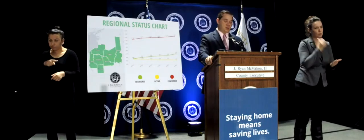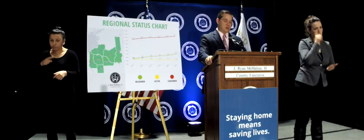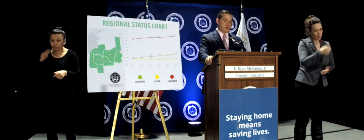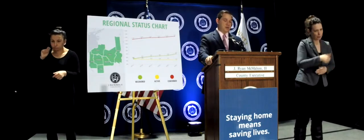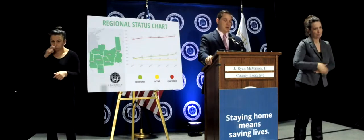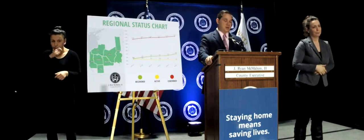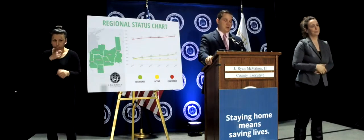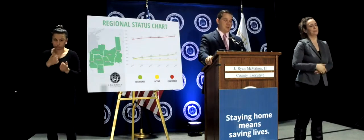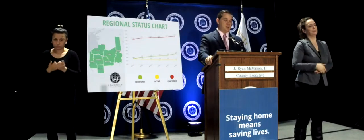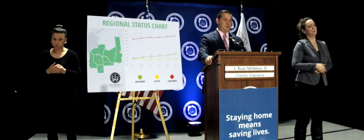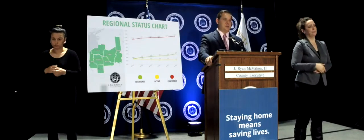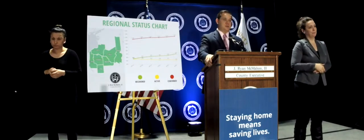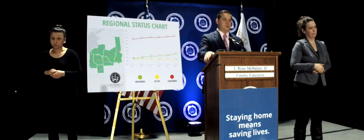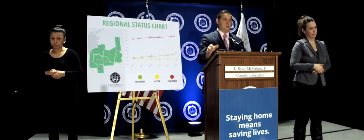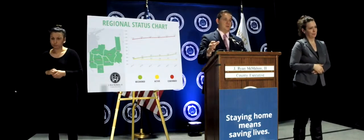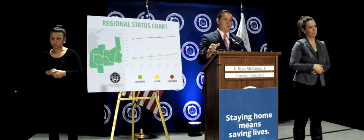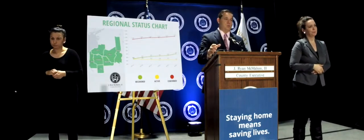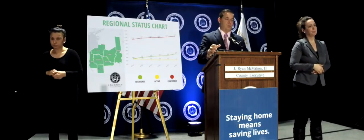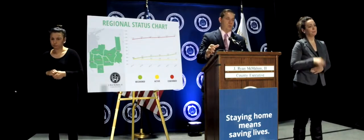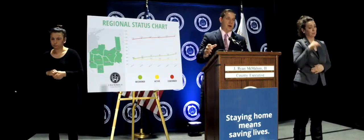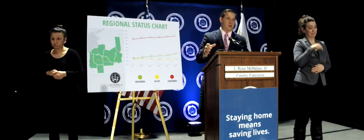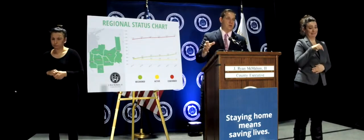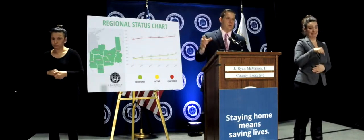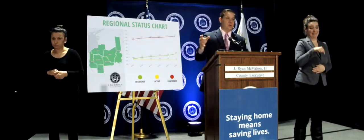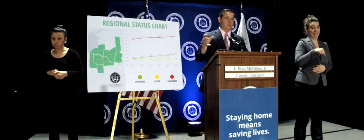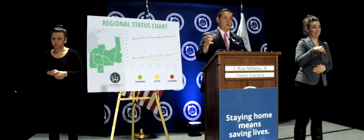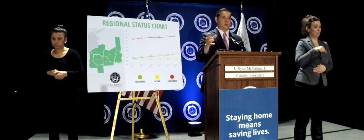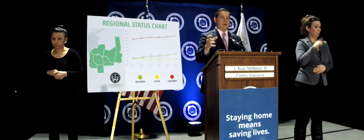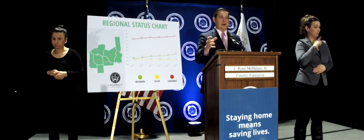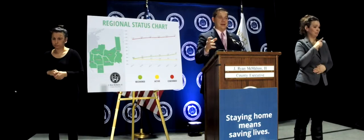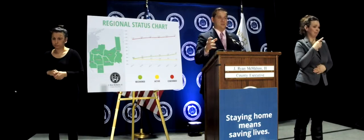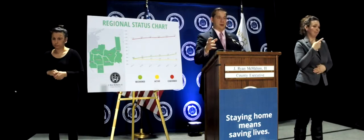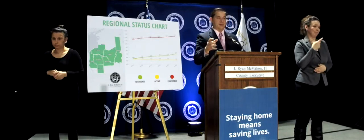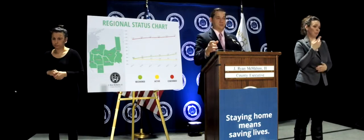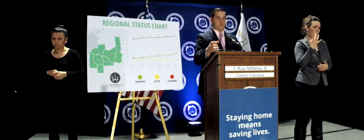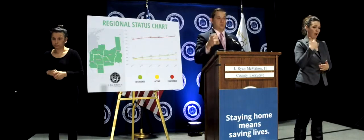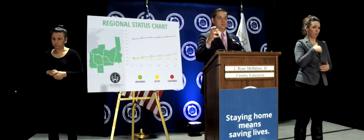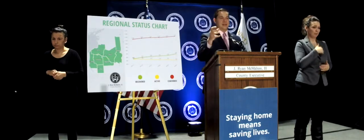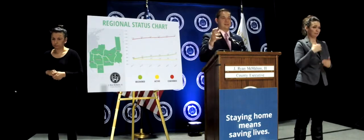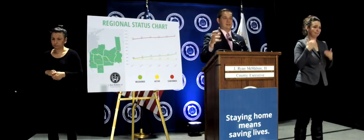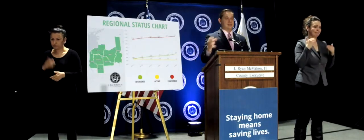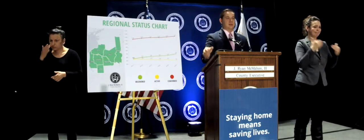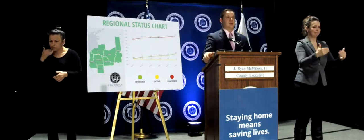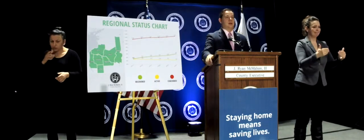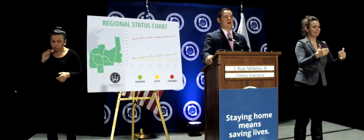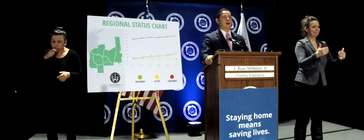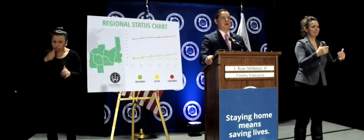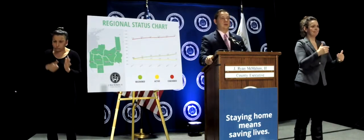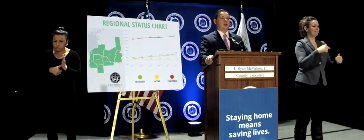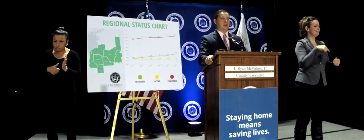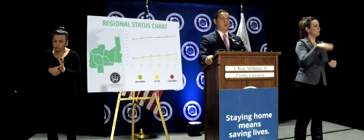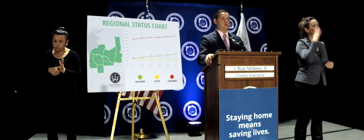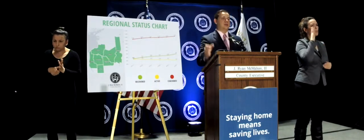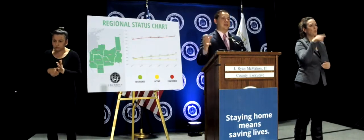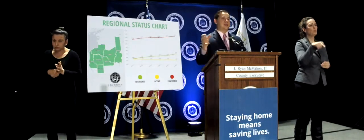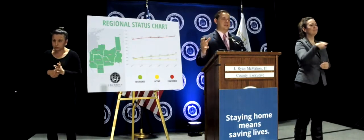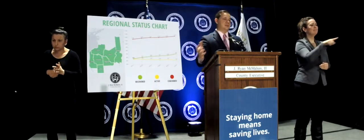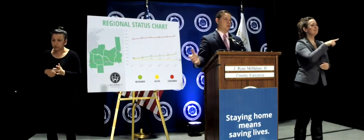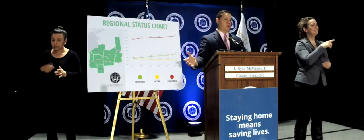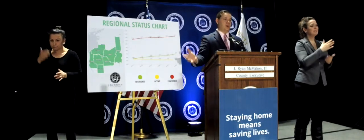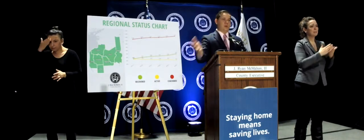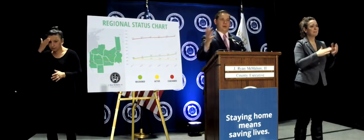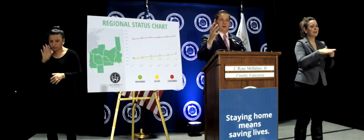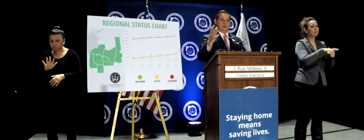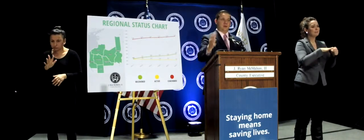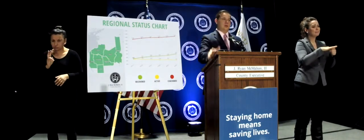So certainly this is, why do we do this? We knew we had hot spots, we know there's density, and there's been cases.